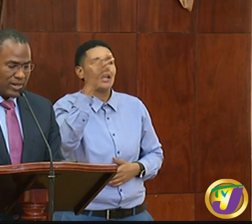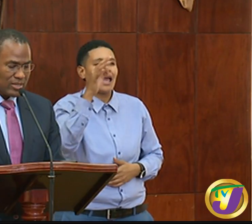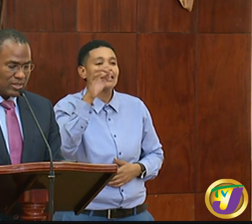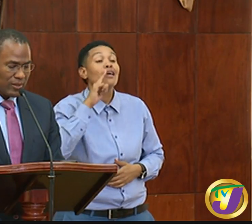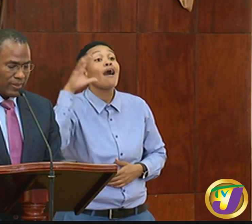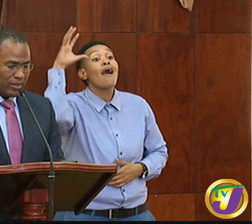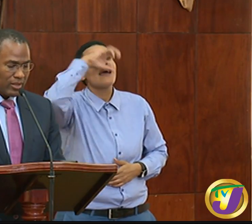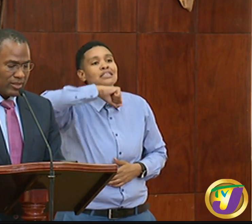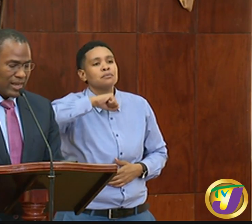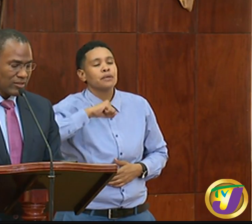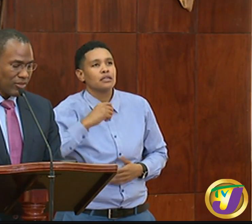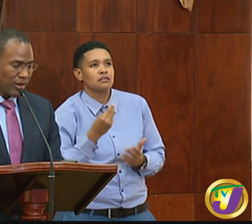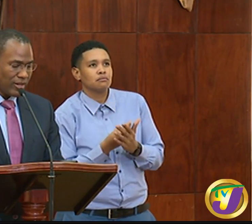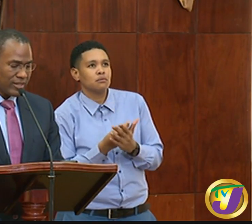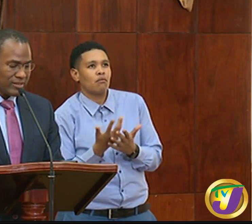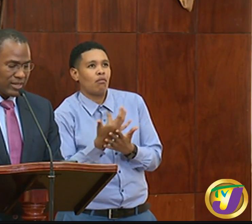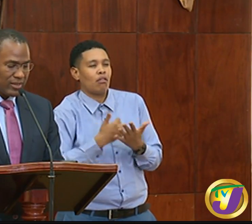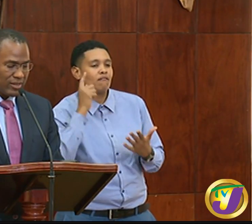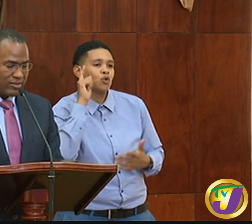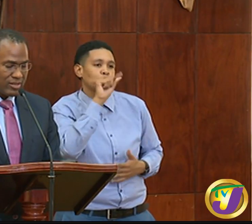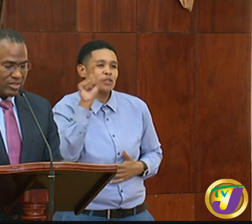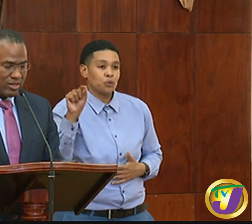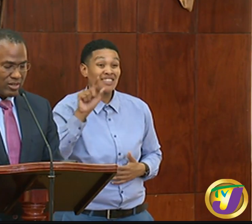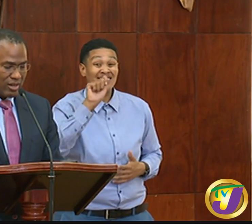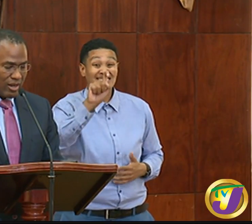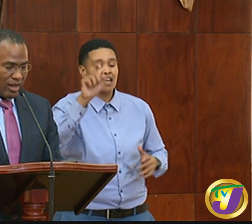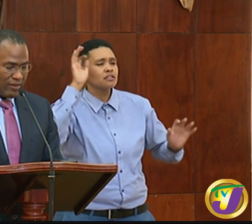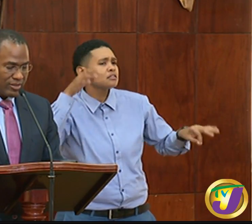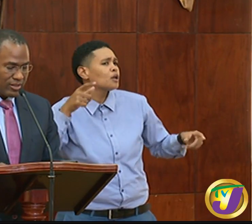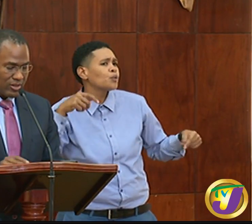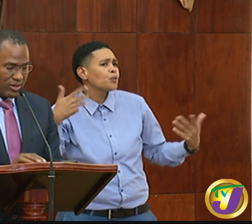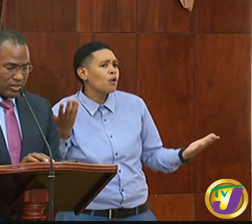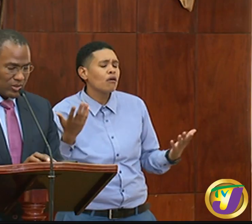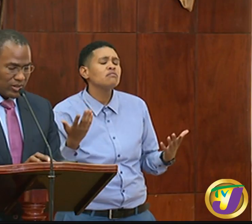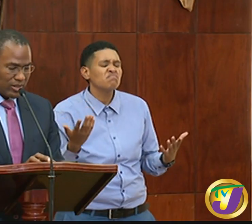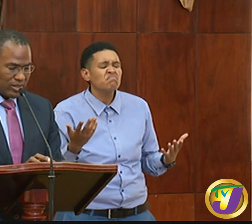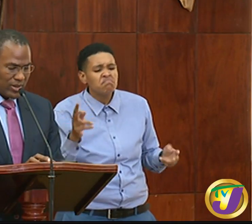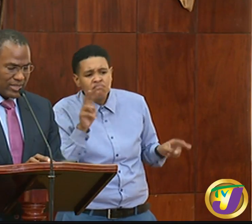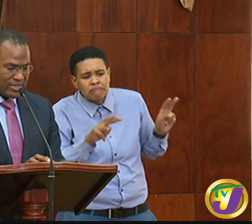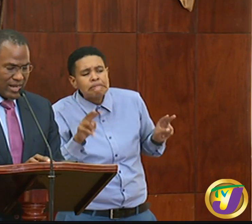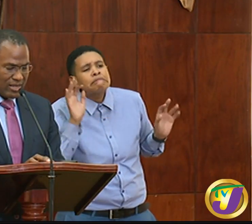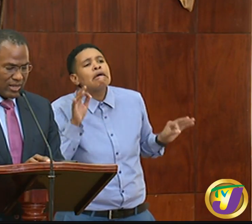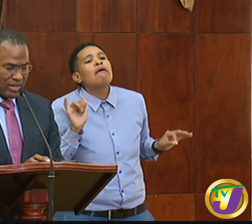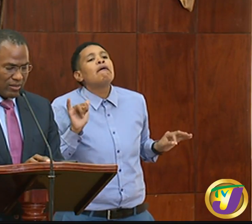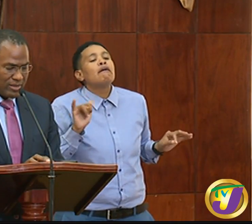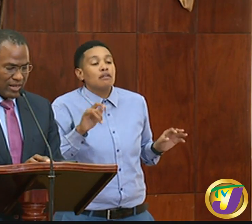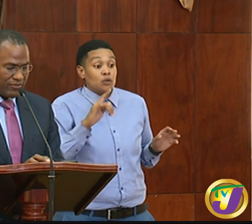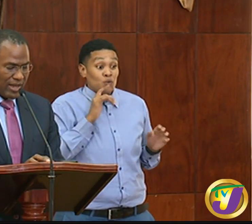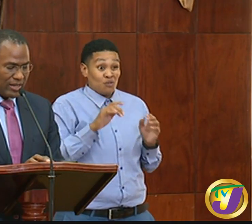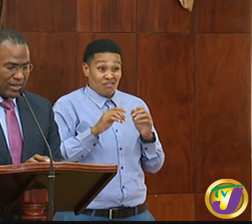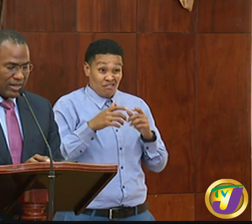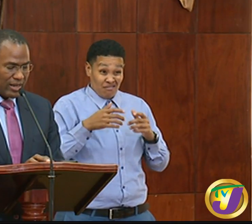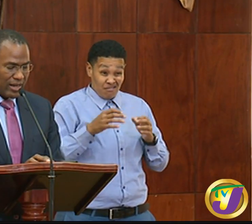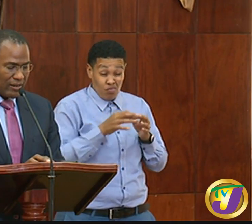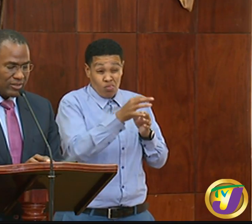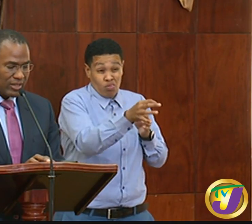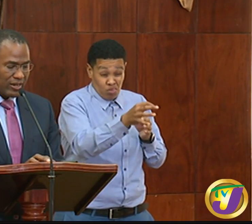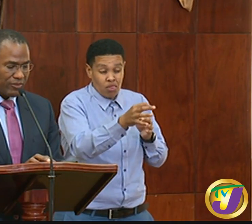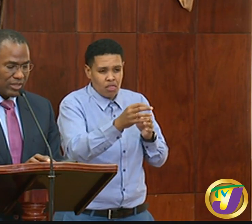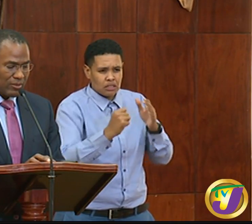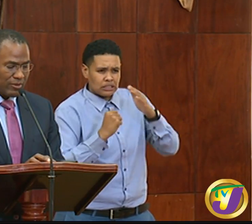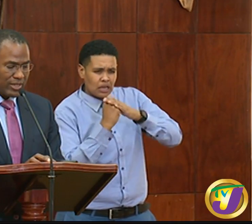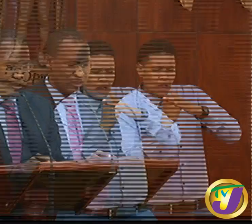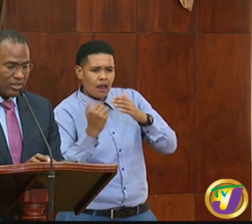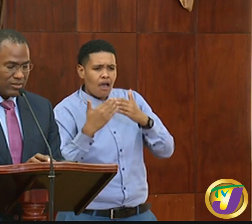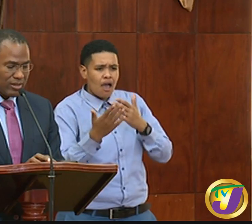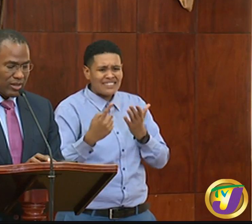for 2020. The tax authority has taken the decision to extend the income tax filing deadline after